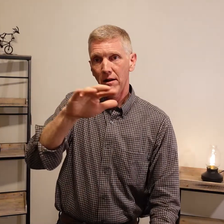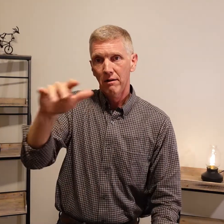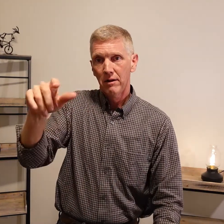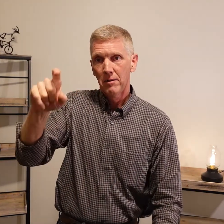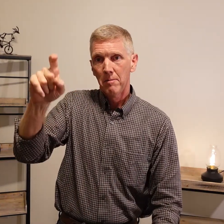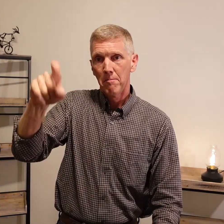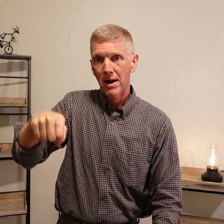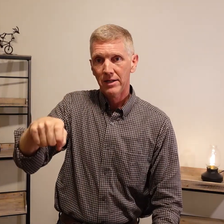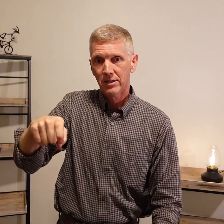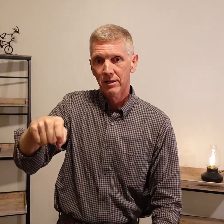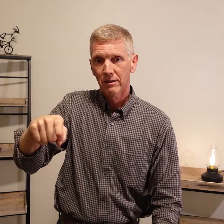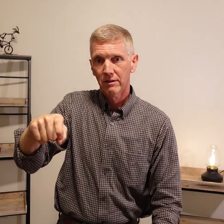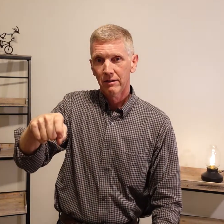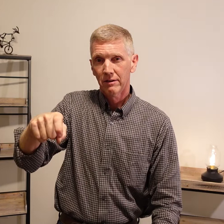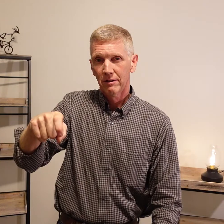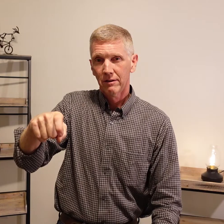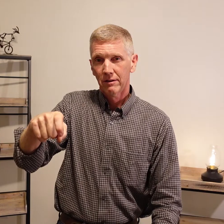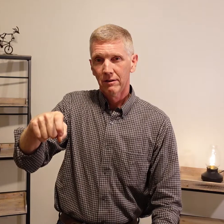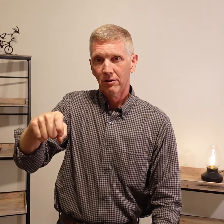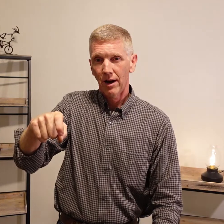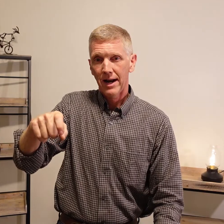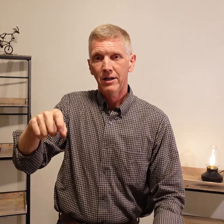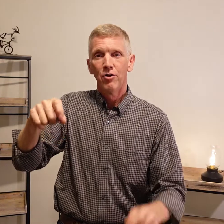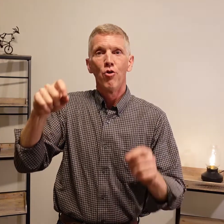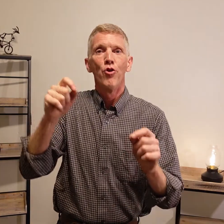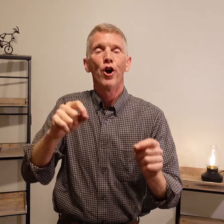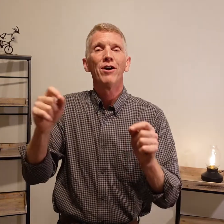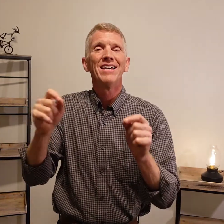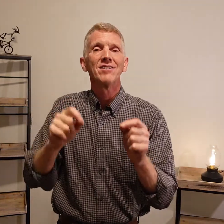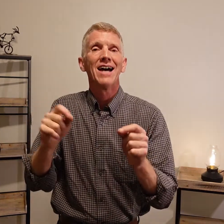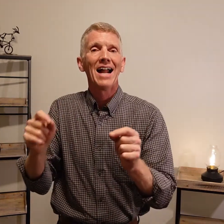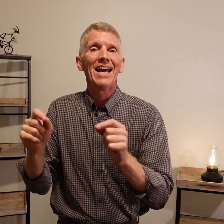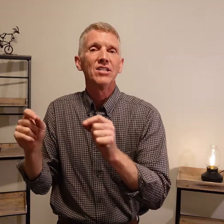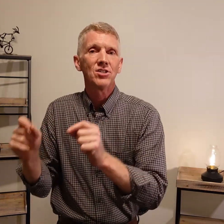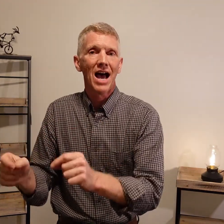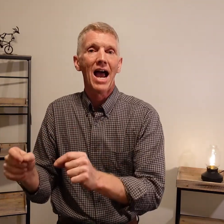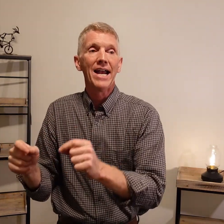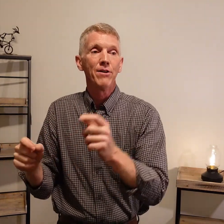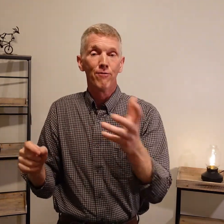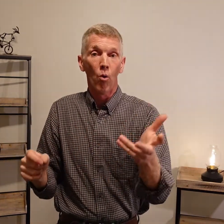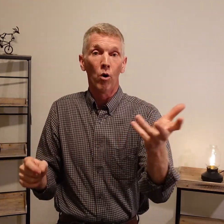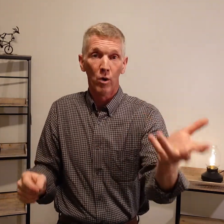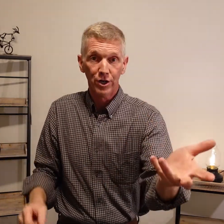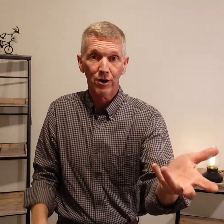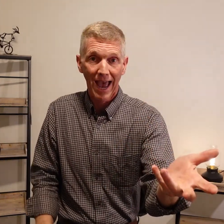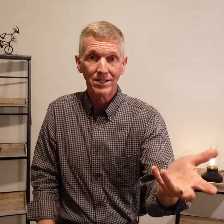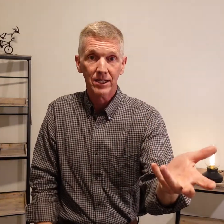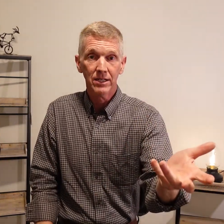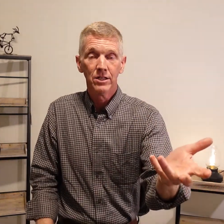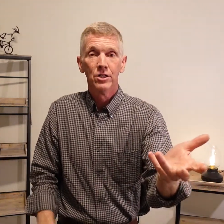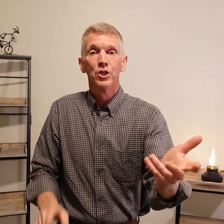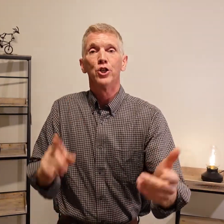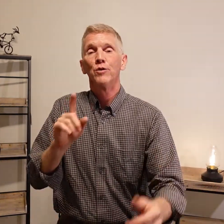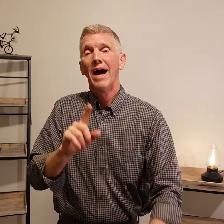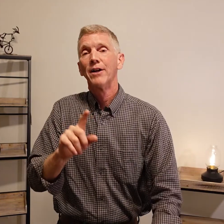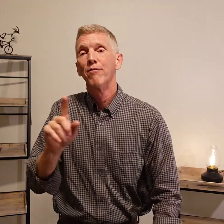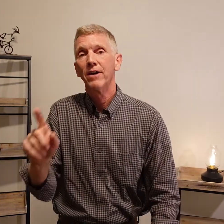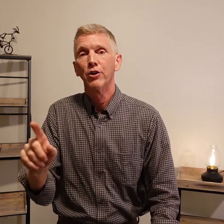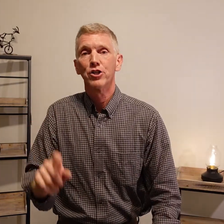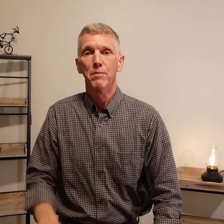fingerspell, must. Right? There is not a sign for what you're asking. You've got to fingerspell